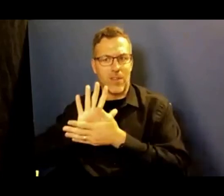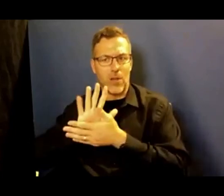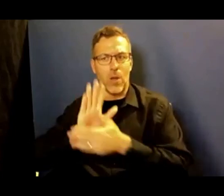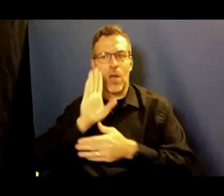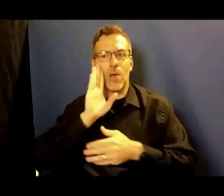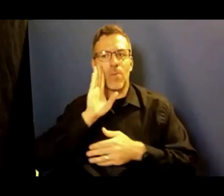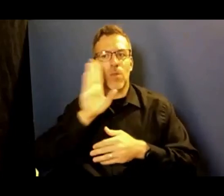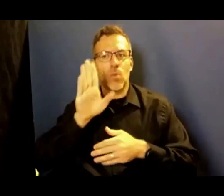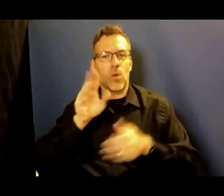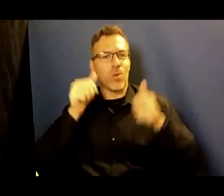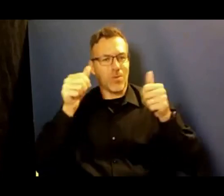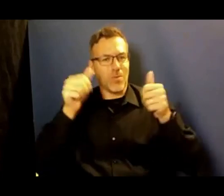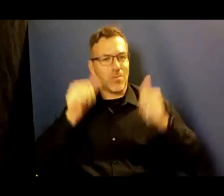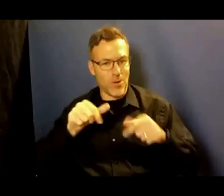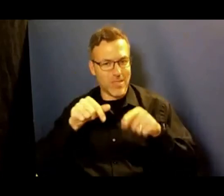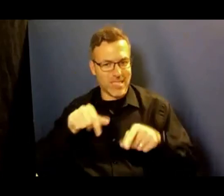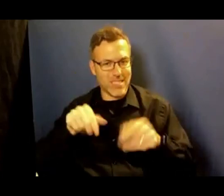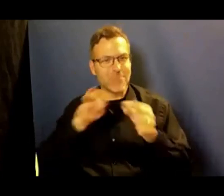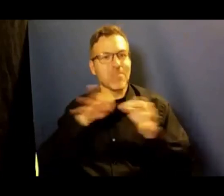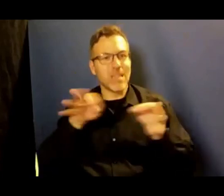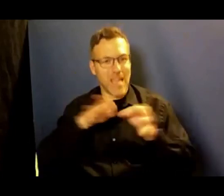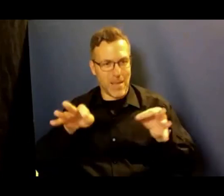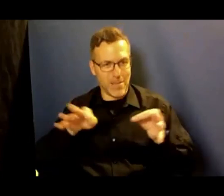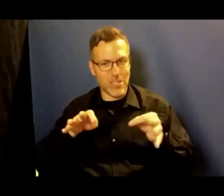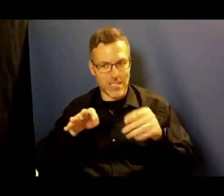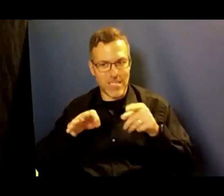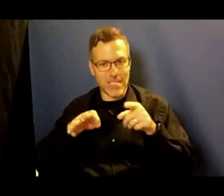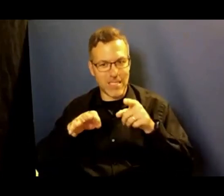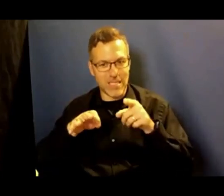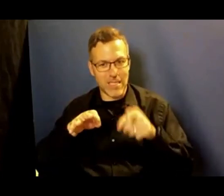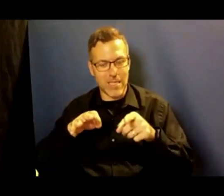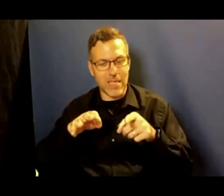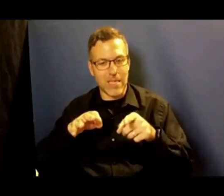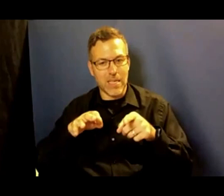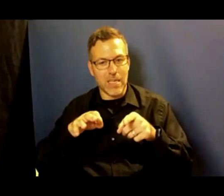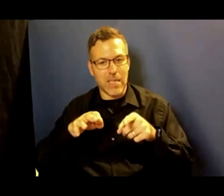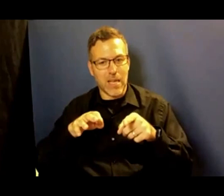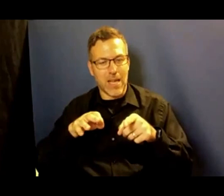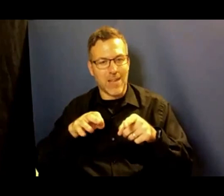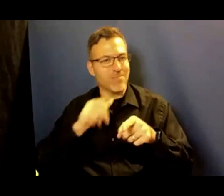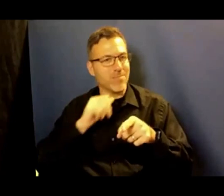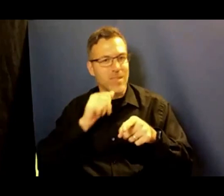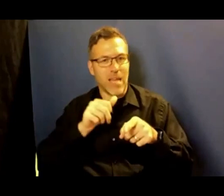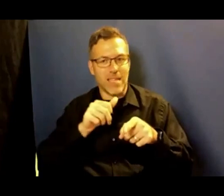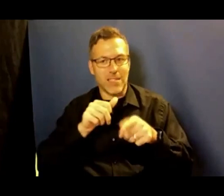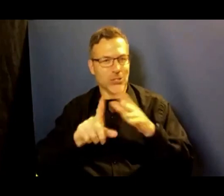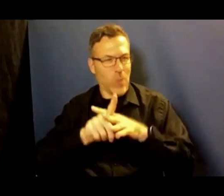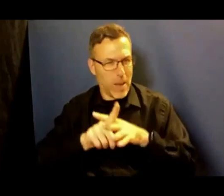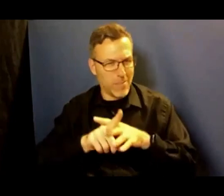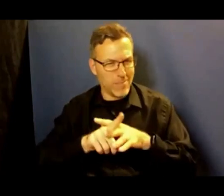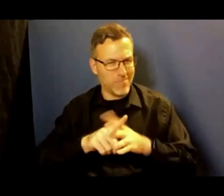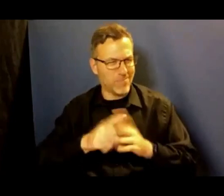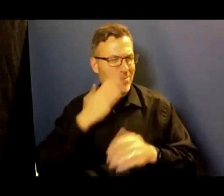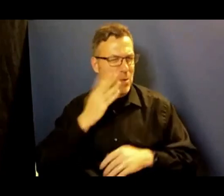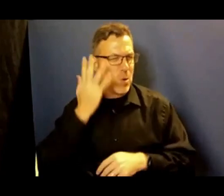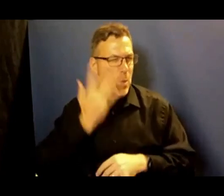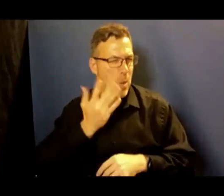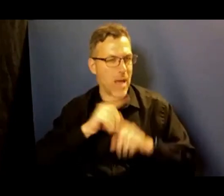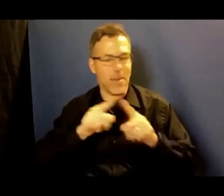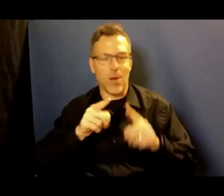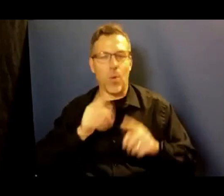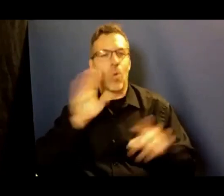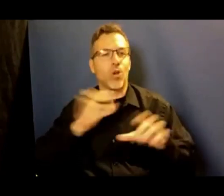it. The captions won't record with it for reasons we've never understood, but we will do our best. So thank you all